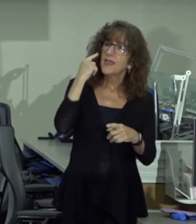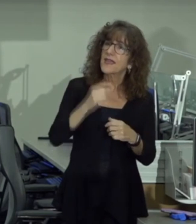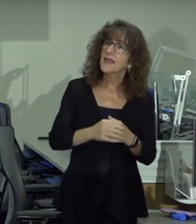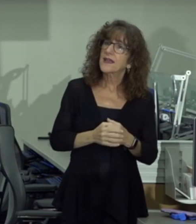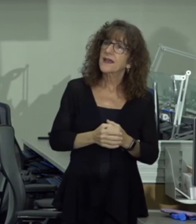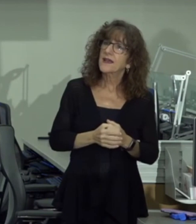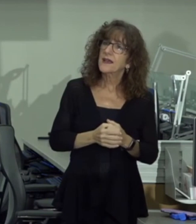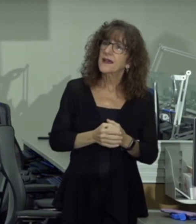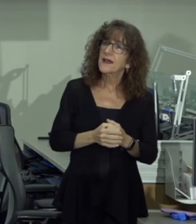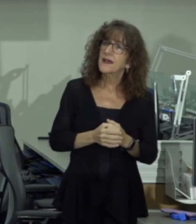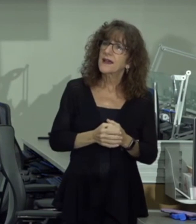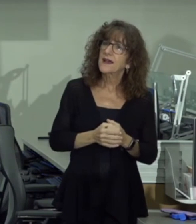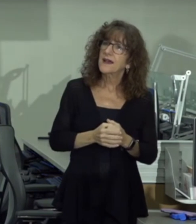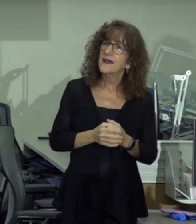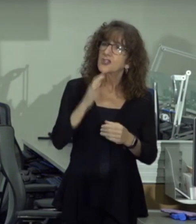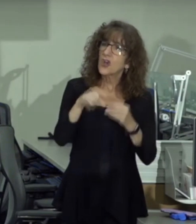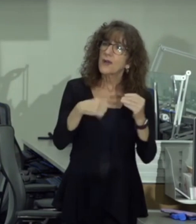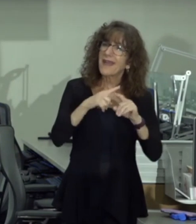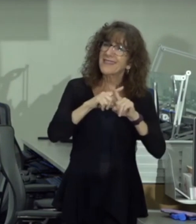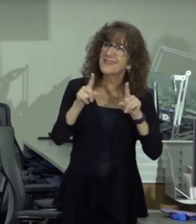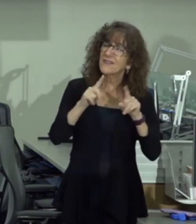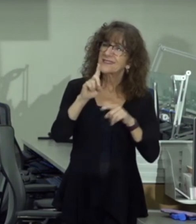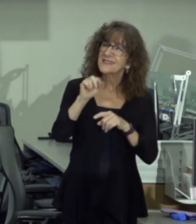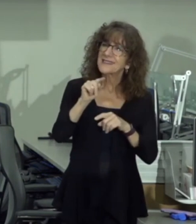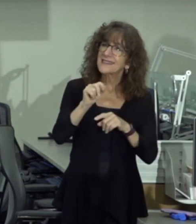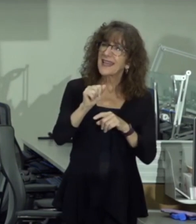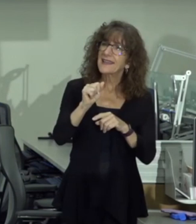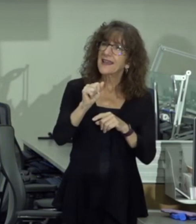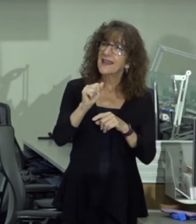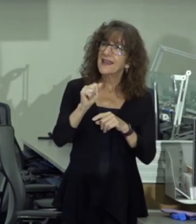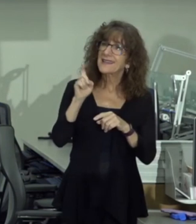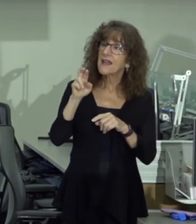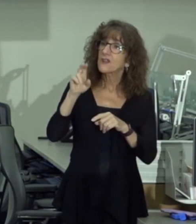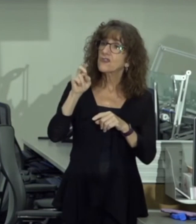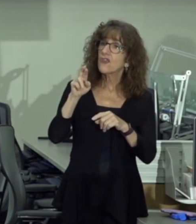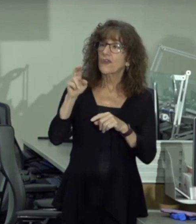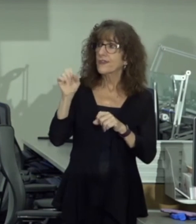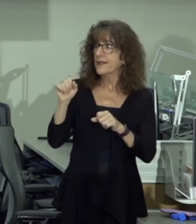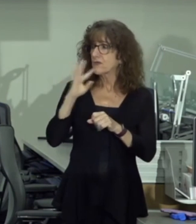talk about the differences in data here, or maybe Dr. Carter